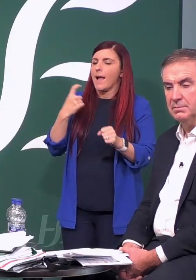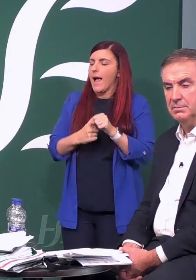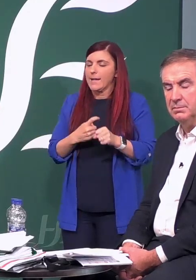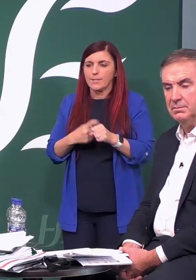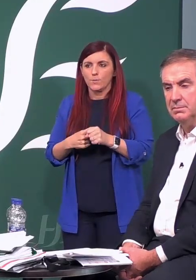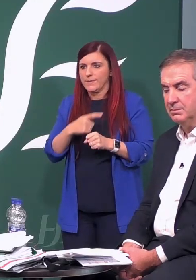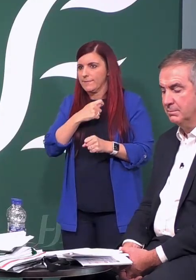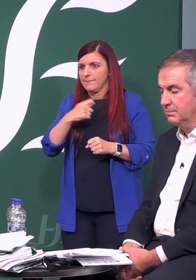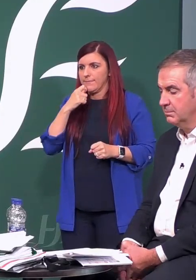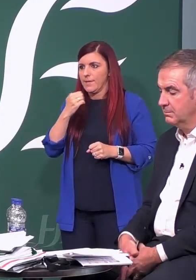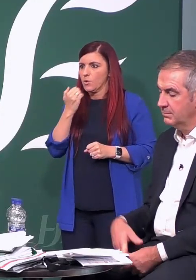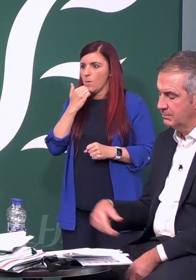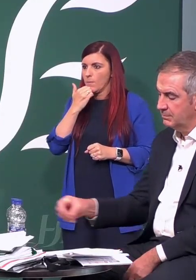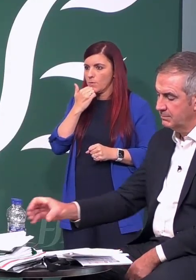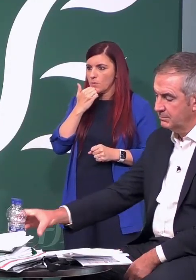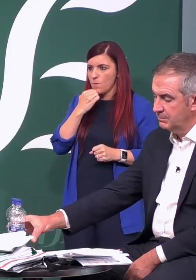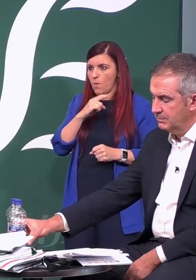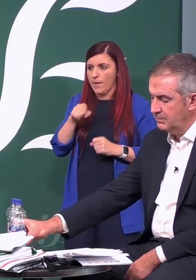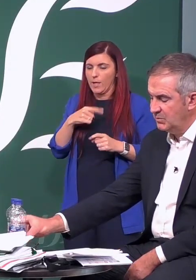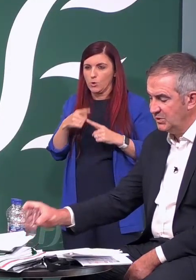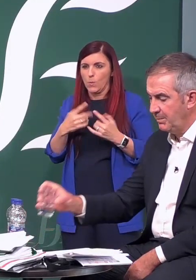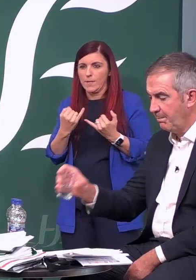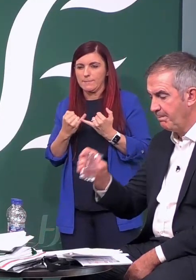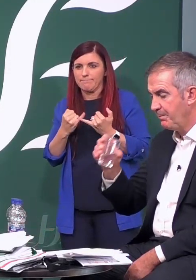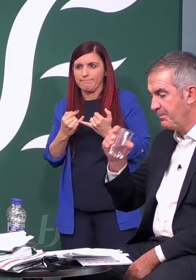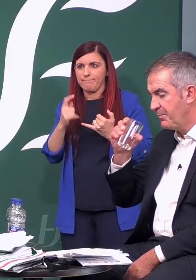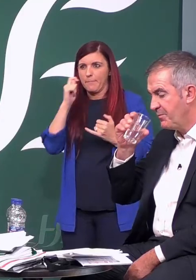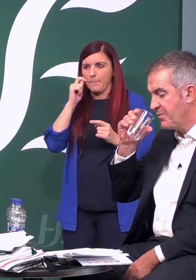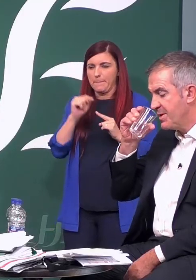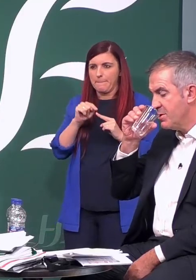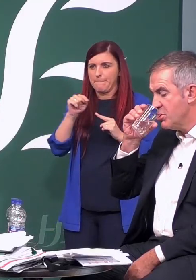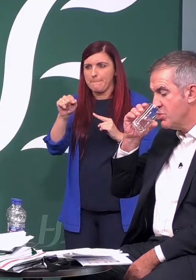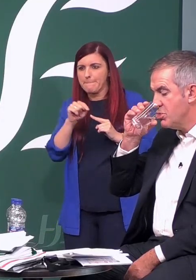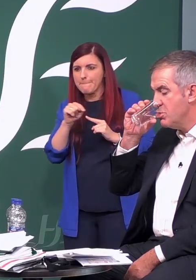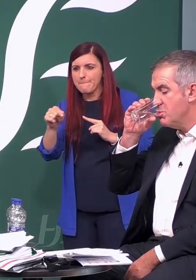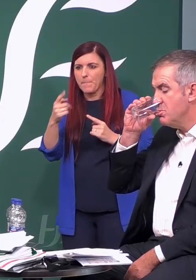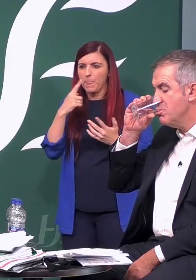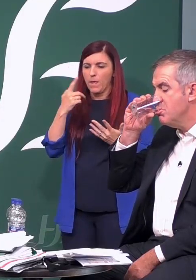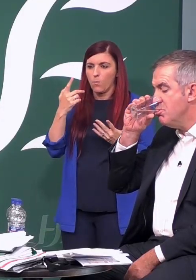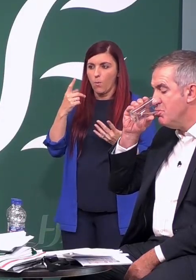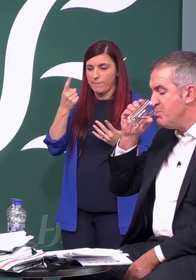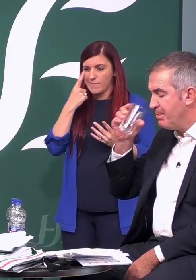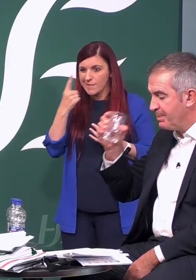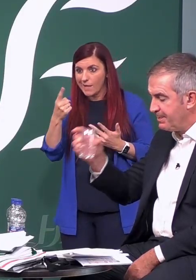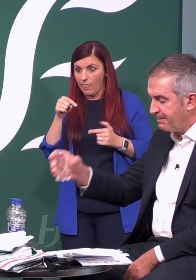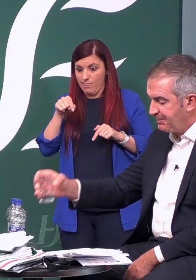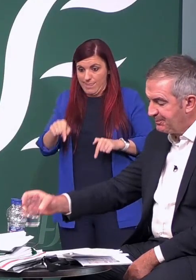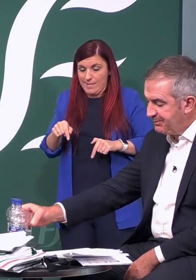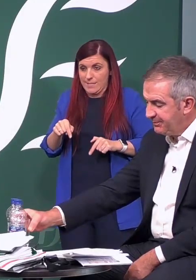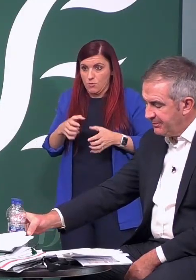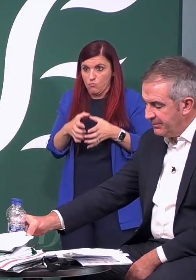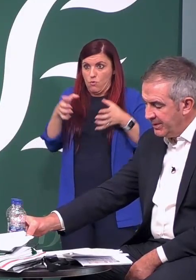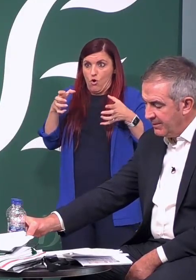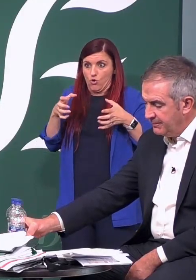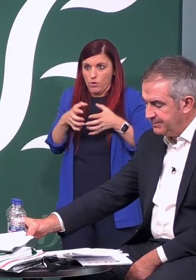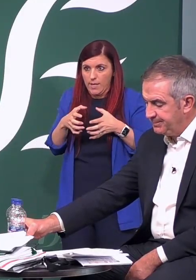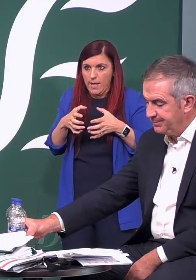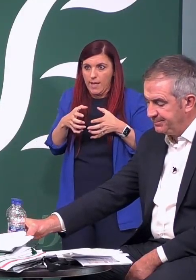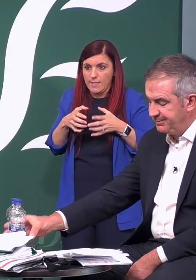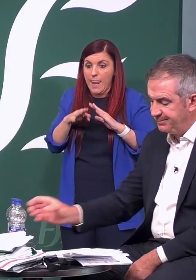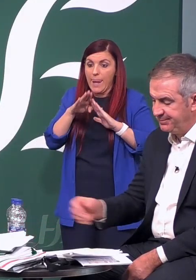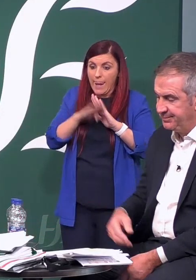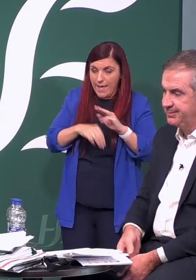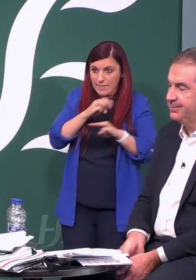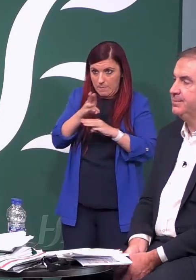is look at our experience looking back. Projecting forward is based on more recent experience. And what we've seen in this particular surge is a lower conversion rate